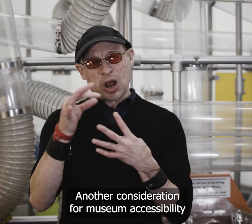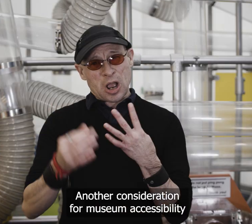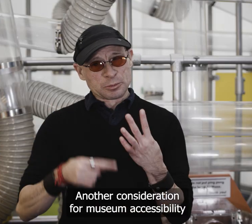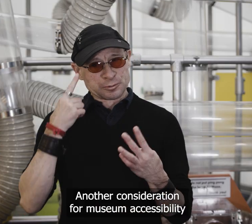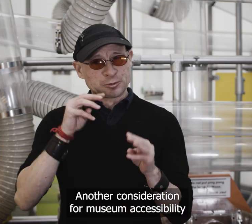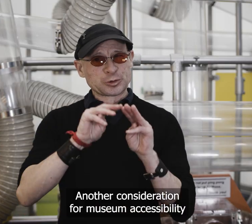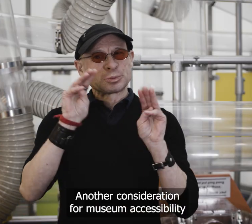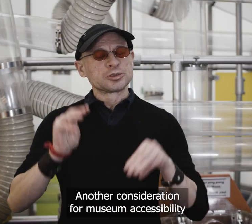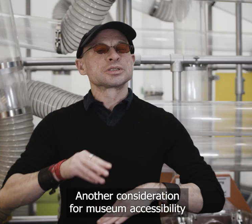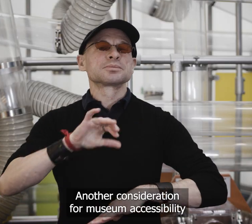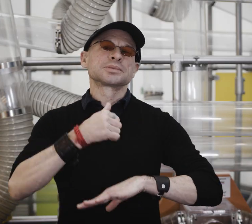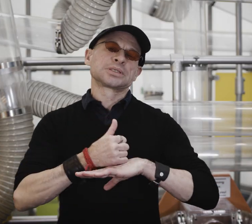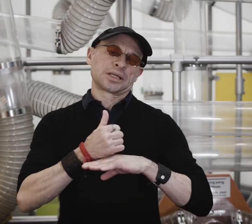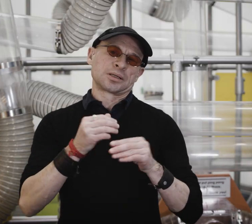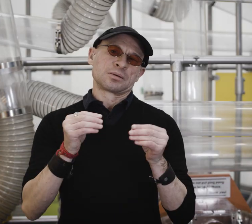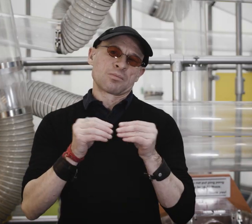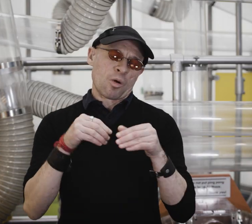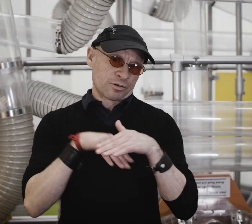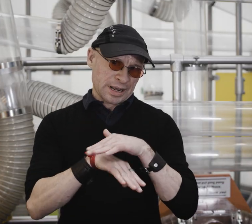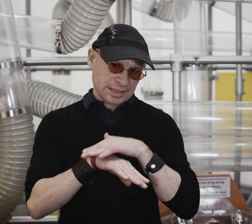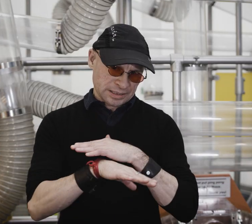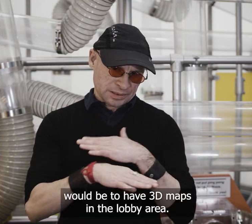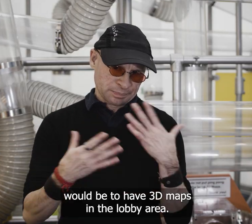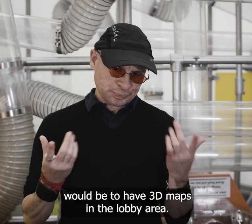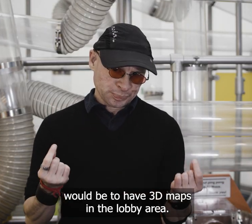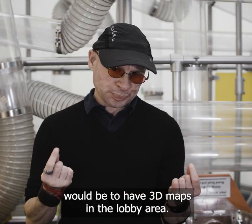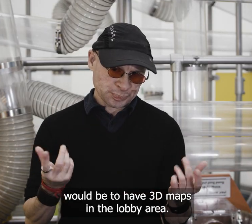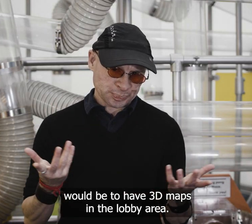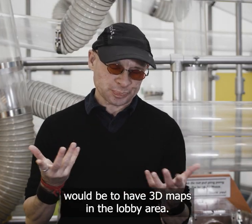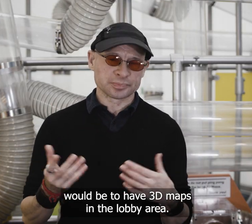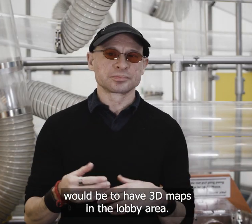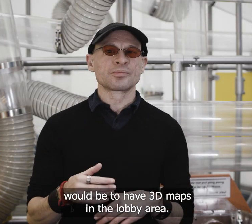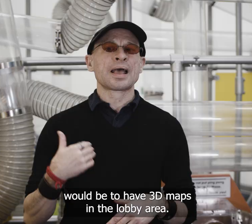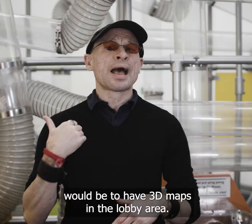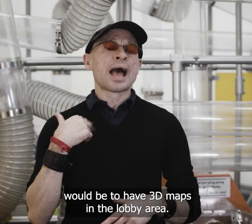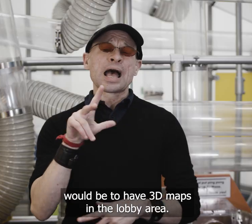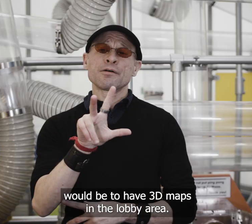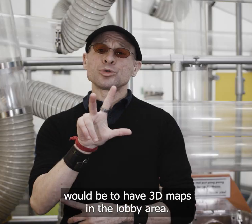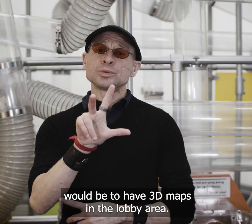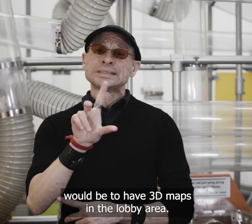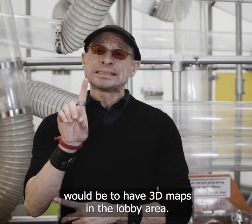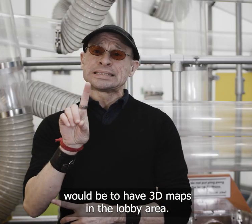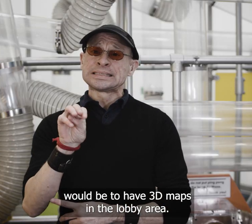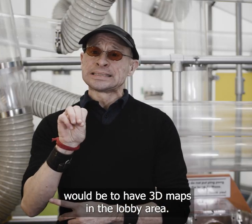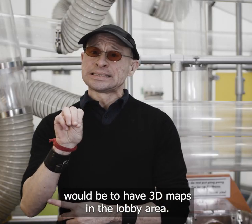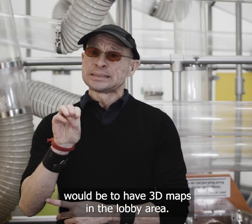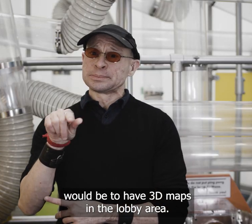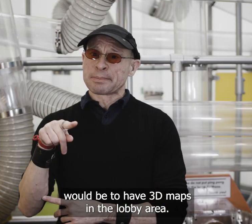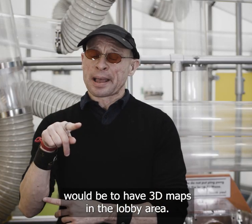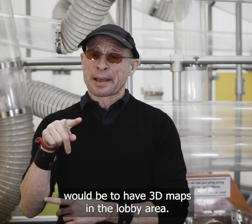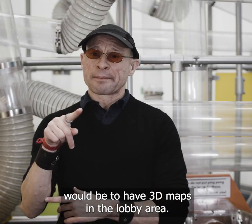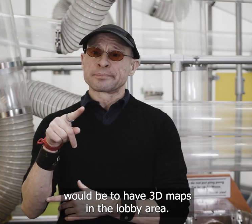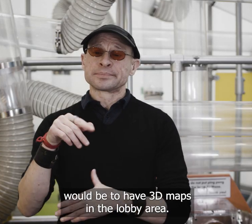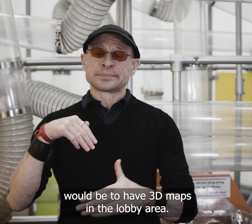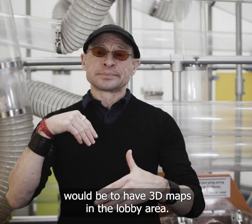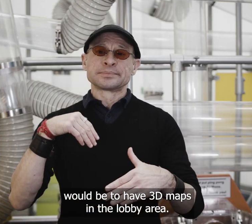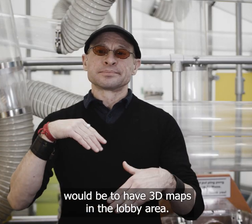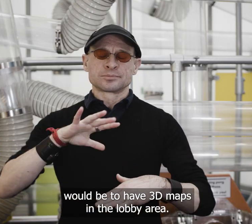museum accessibility would be to have 3D maps in